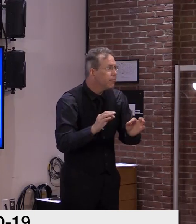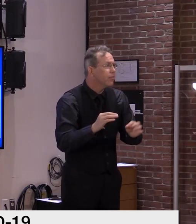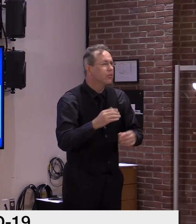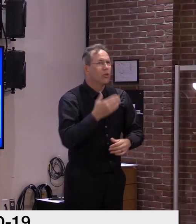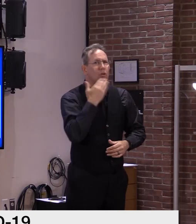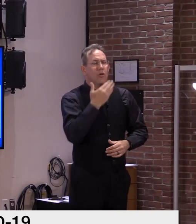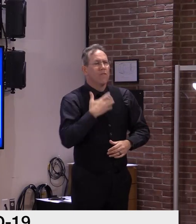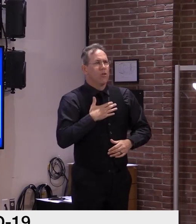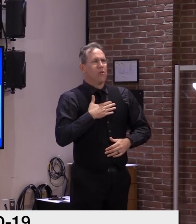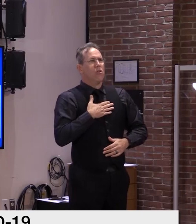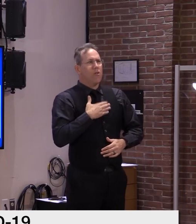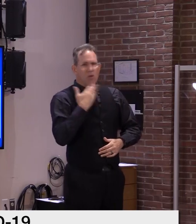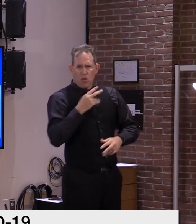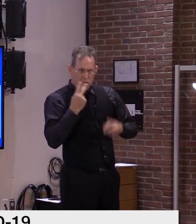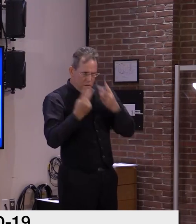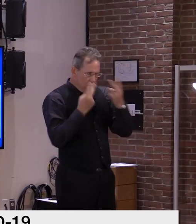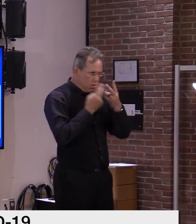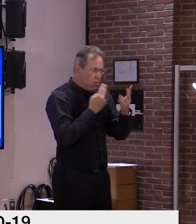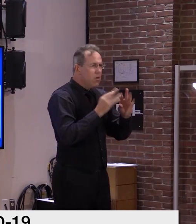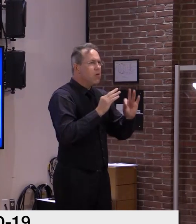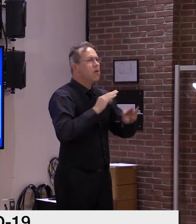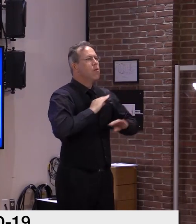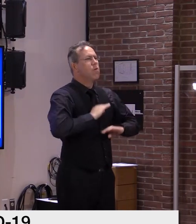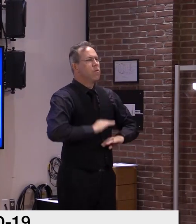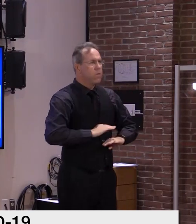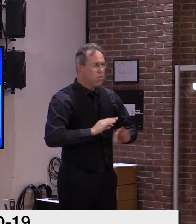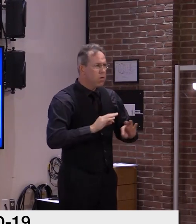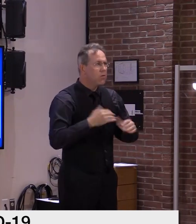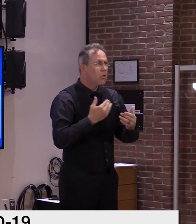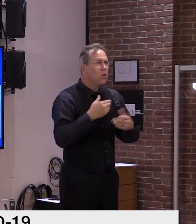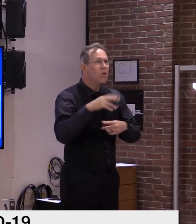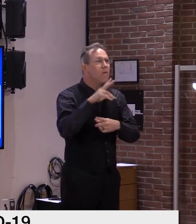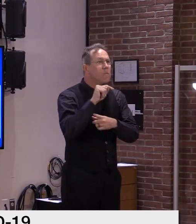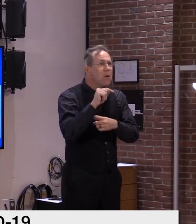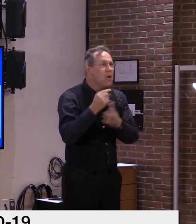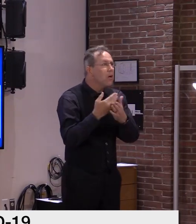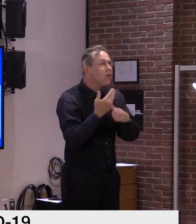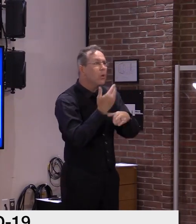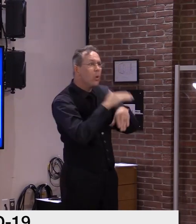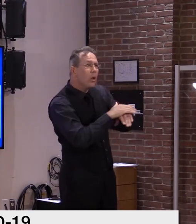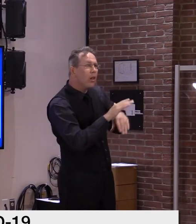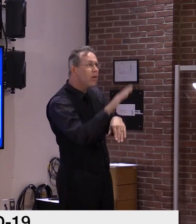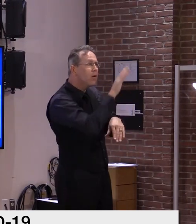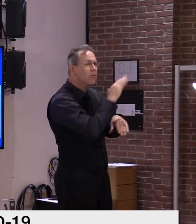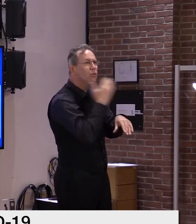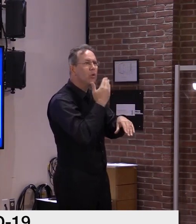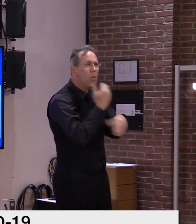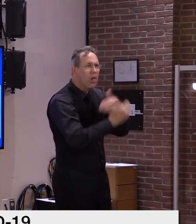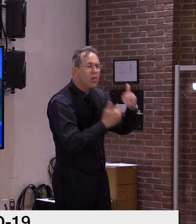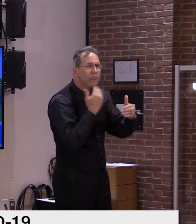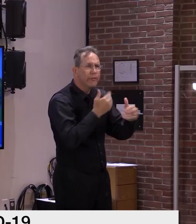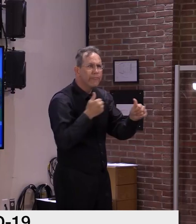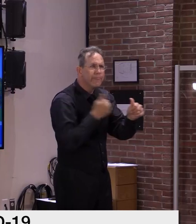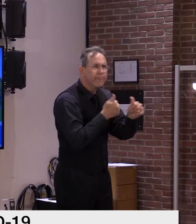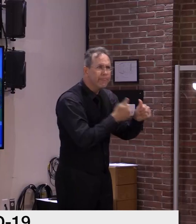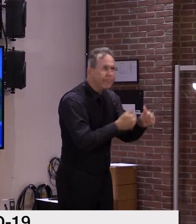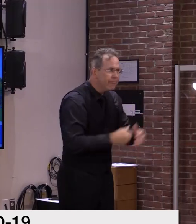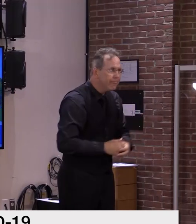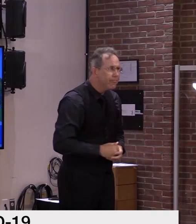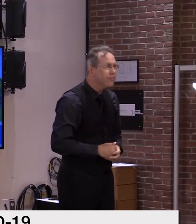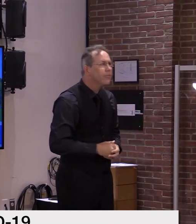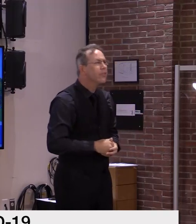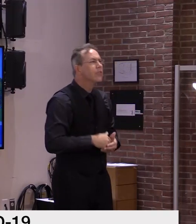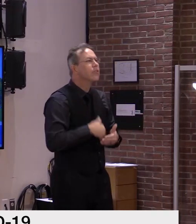for Vermont and for New England. Now, at this time, I would like to introduce Chief Prevention Officer Monica Hutt.